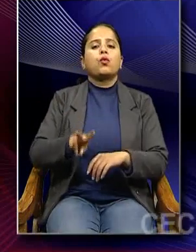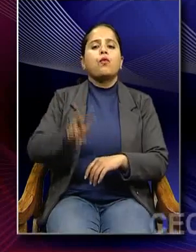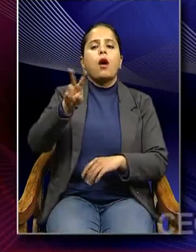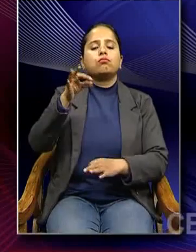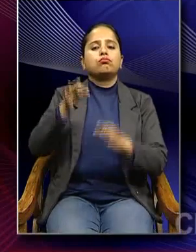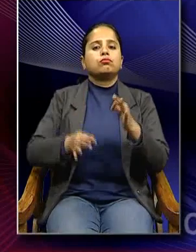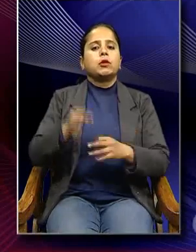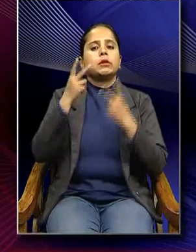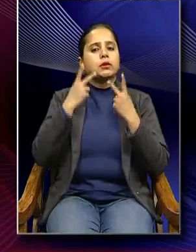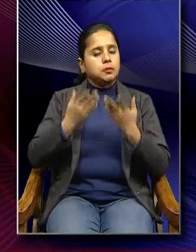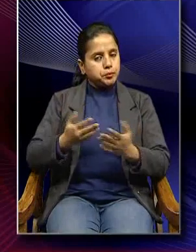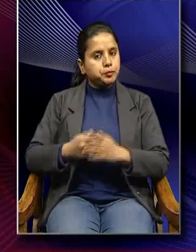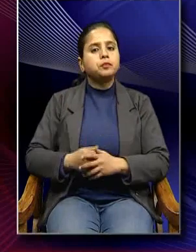is.